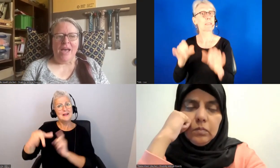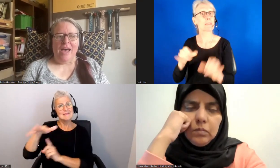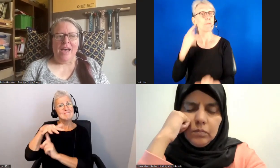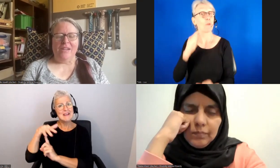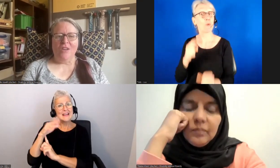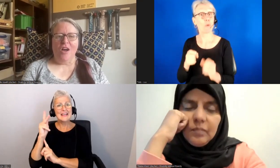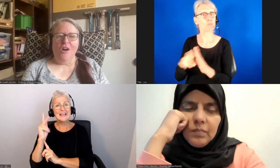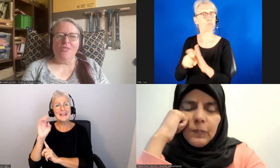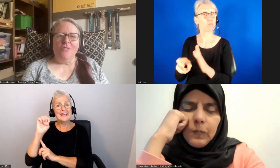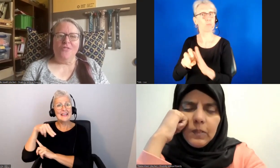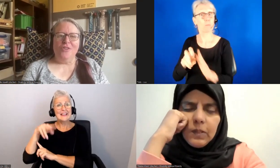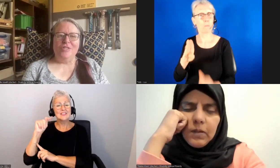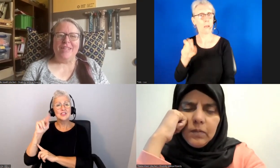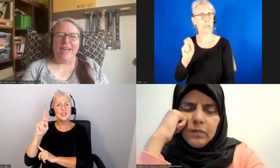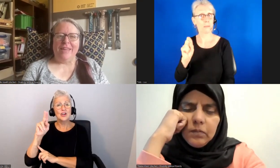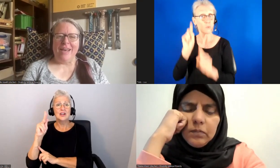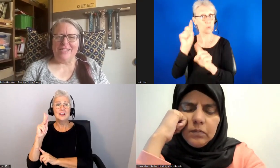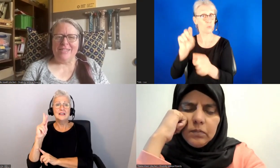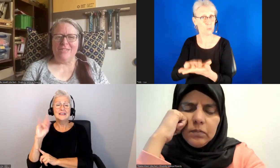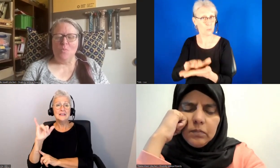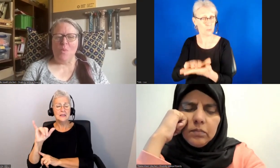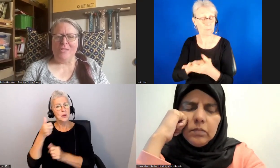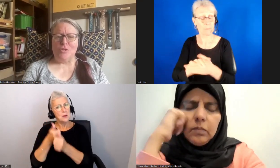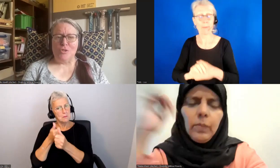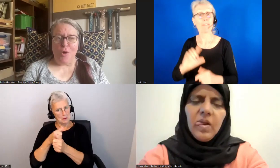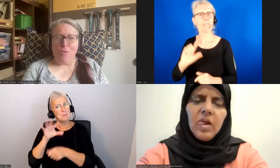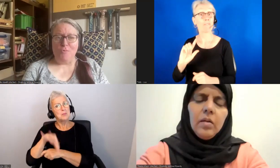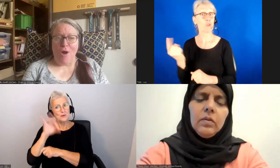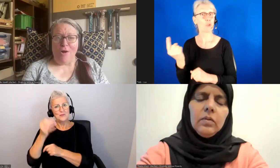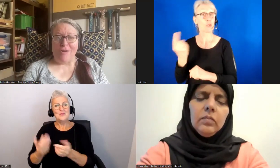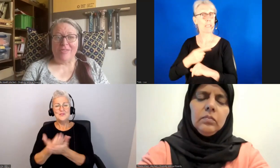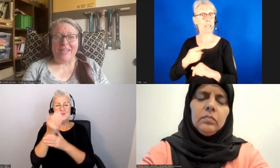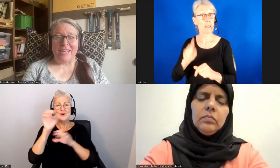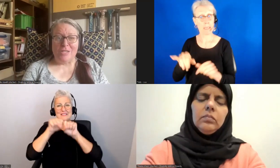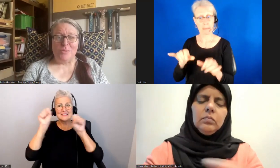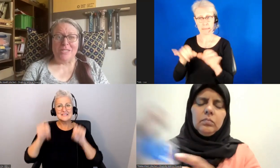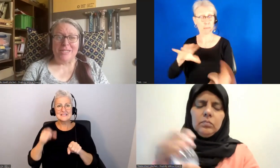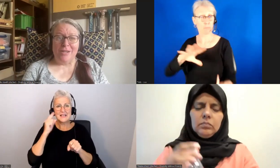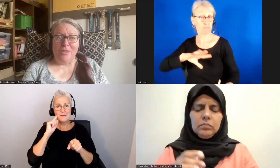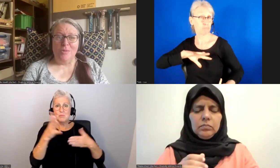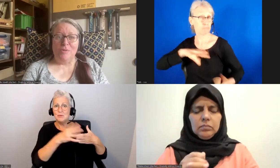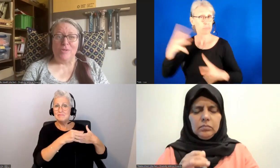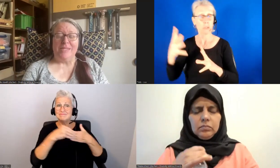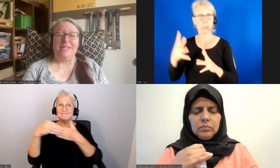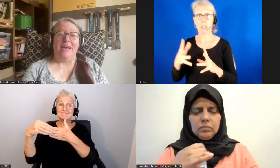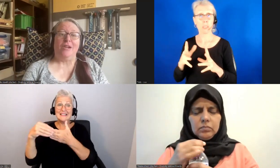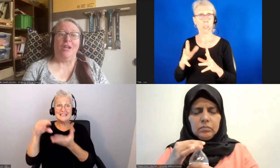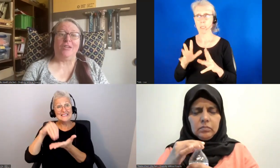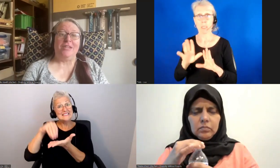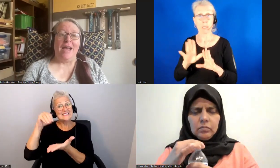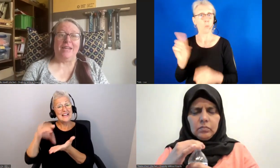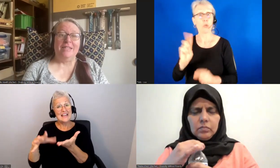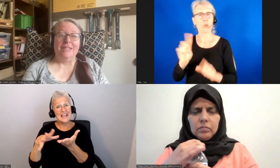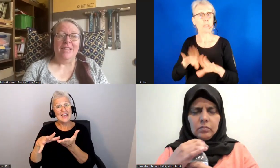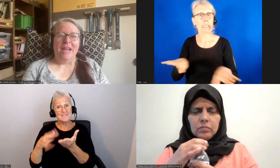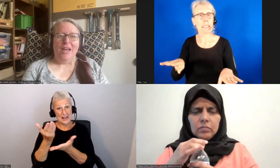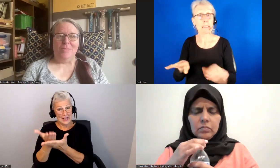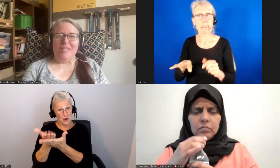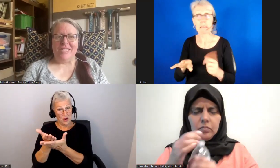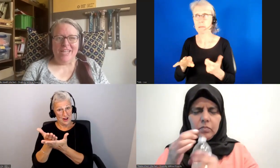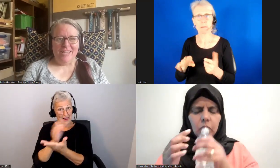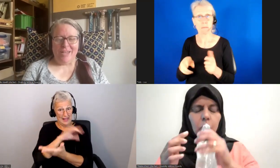school. And on the first day, that system went so wrong that kids were still on the bus at 10 o'clock at